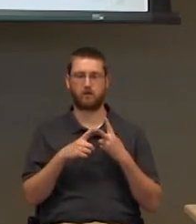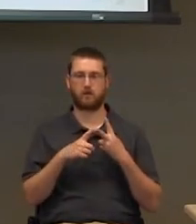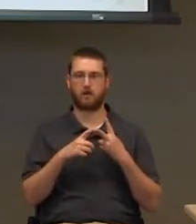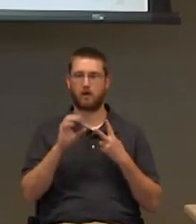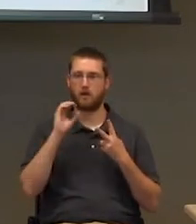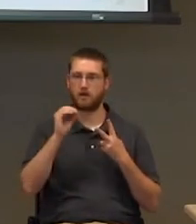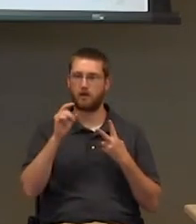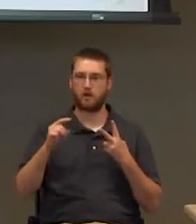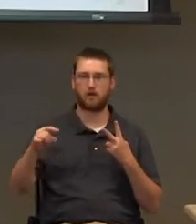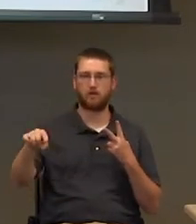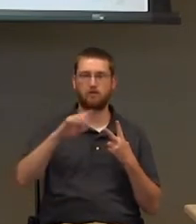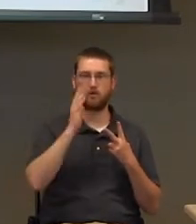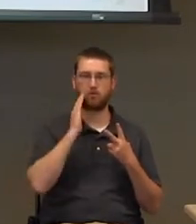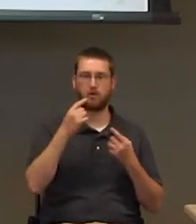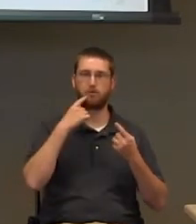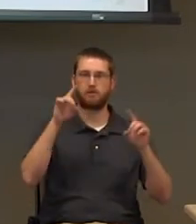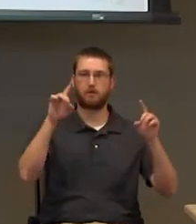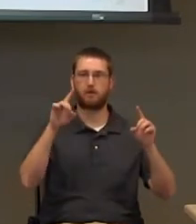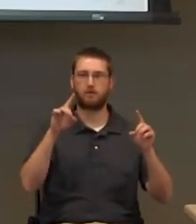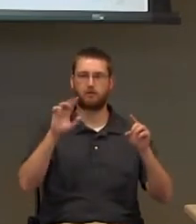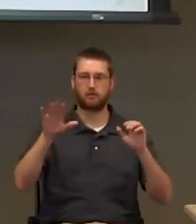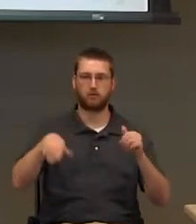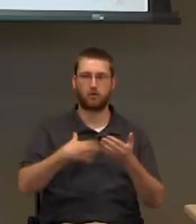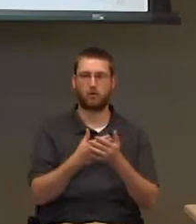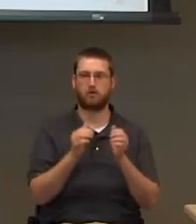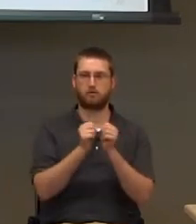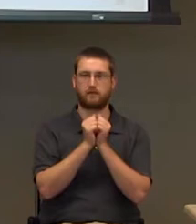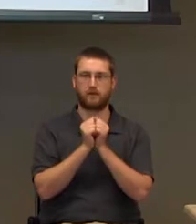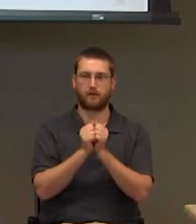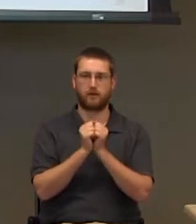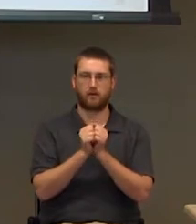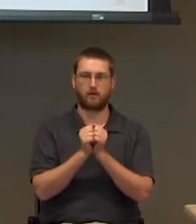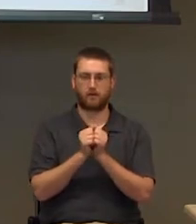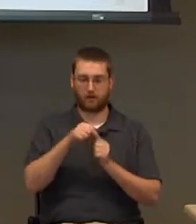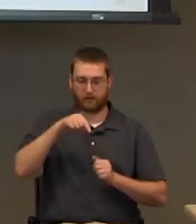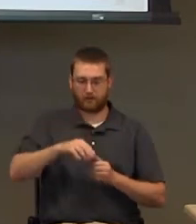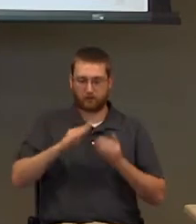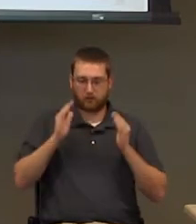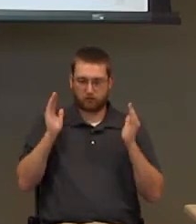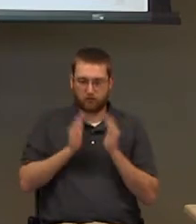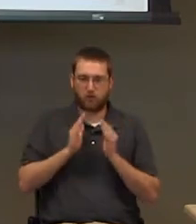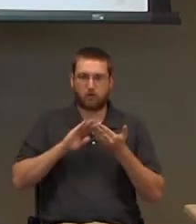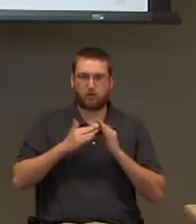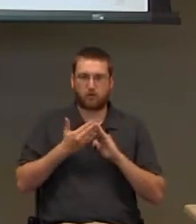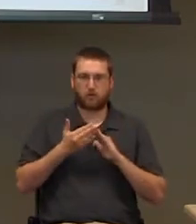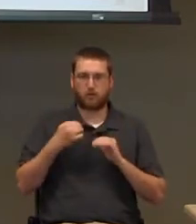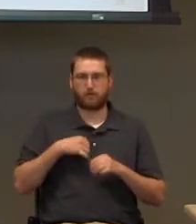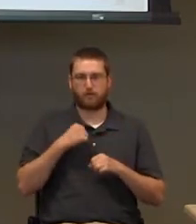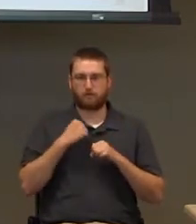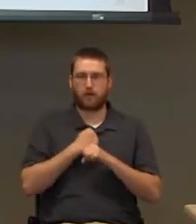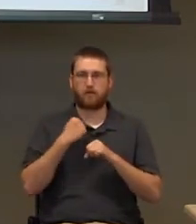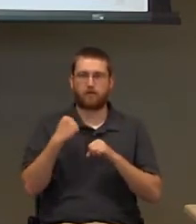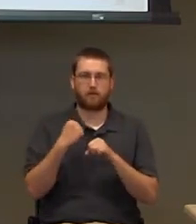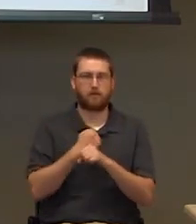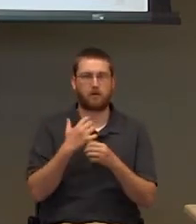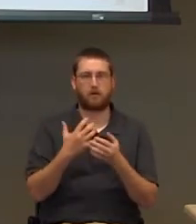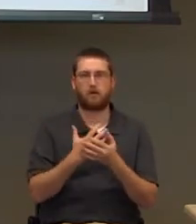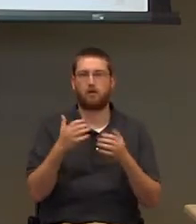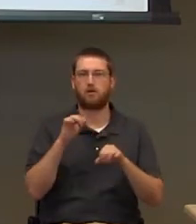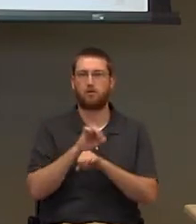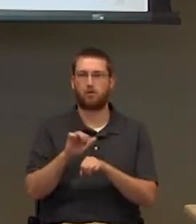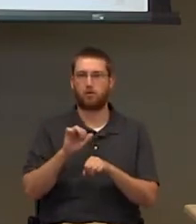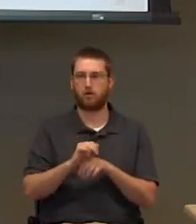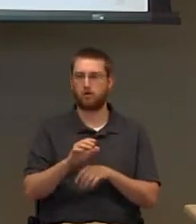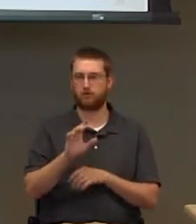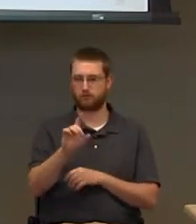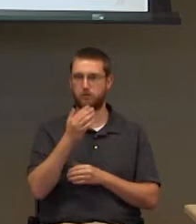you will be as effective as all of you. We are a small community. I know we fight above our weight, and it is commendable, but